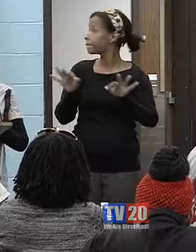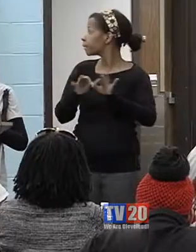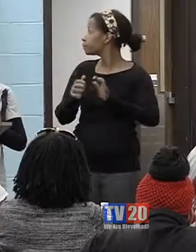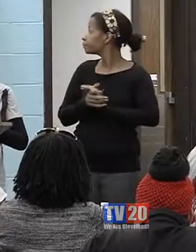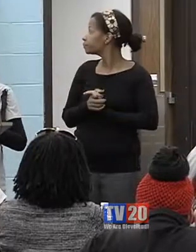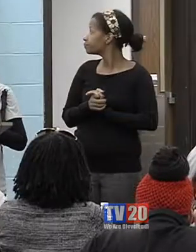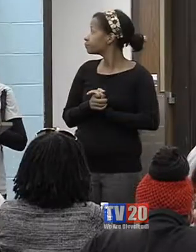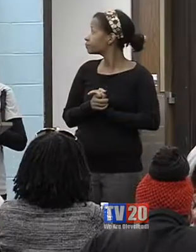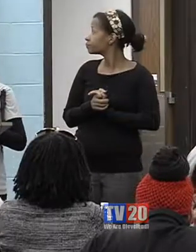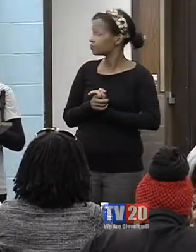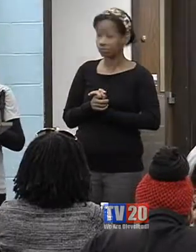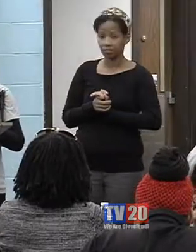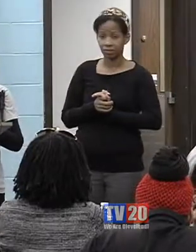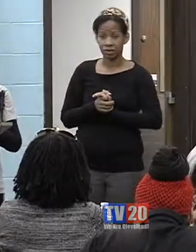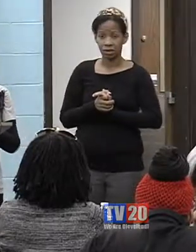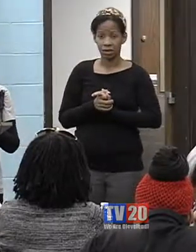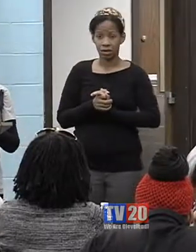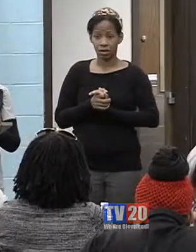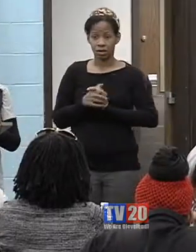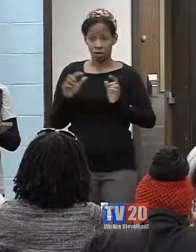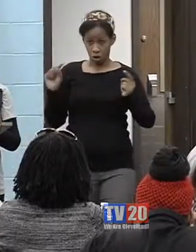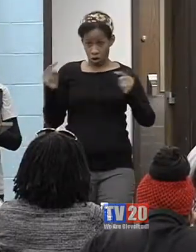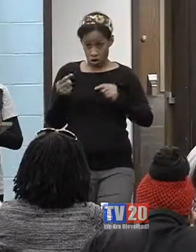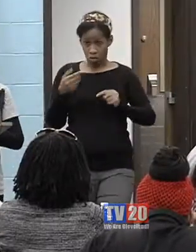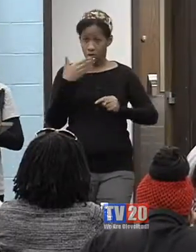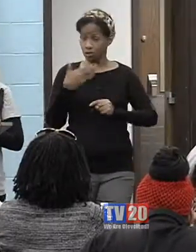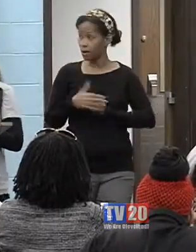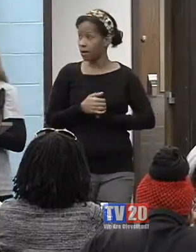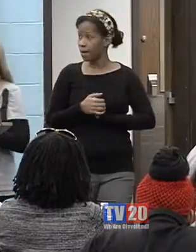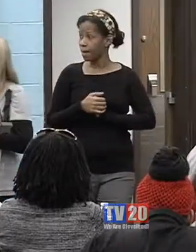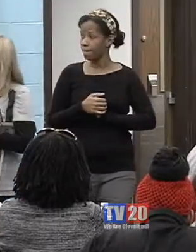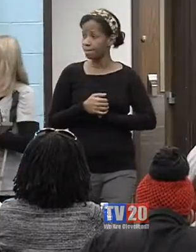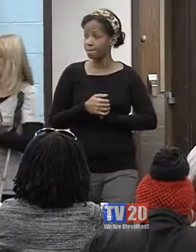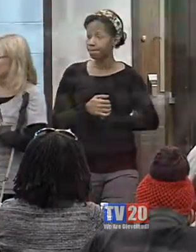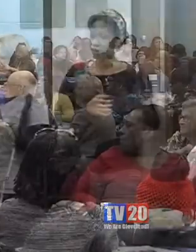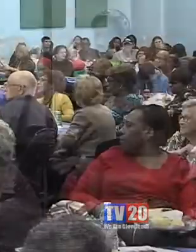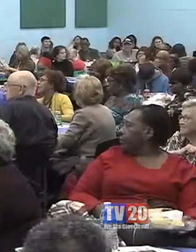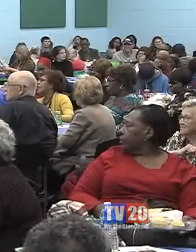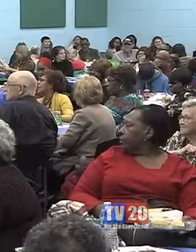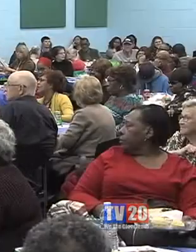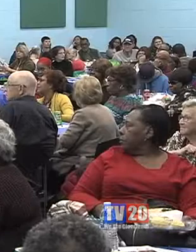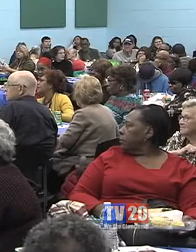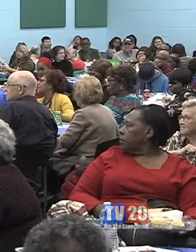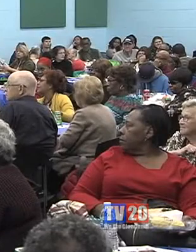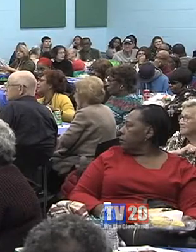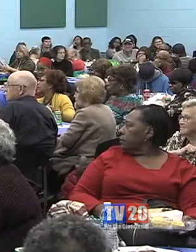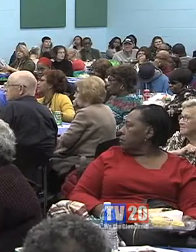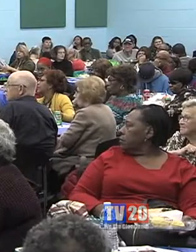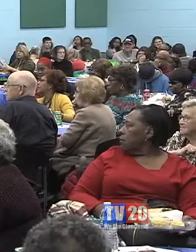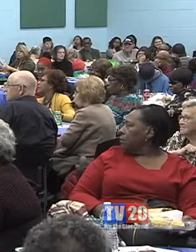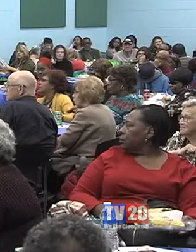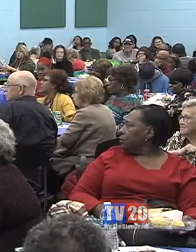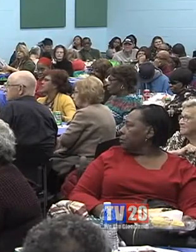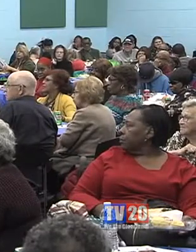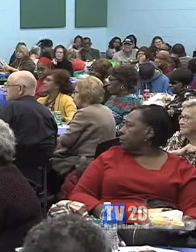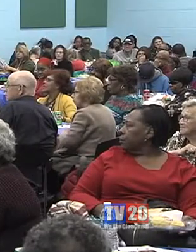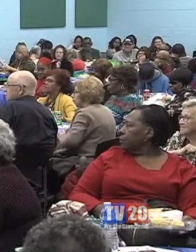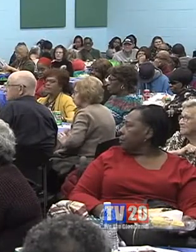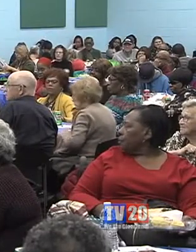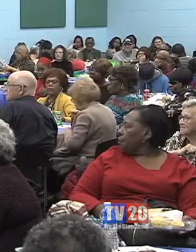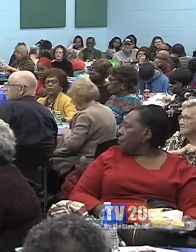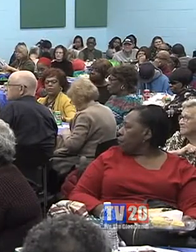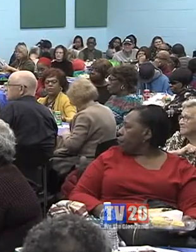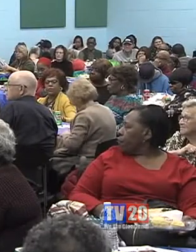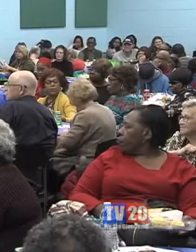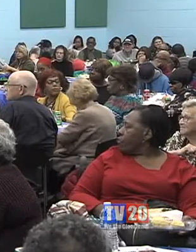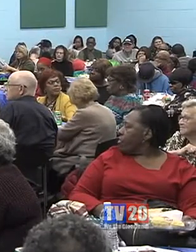important. Lighting can be harmful or it can be good. I'm going to have them do an exercise. They need to do an exercise now. Oh, okay. Okay. Everybody ready? Now you don't